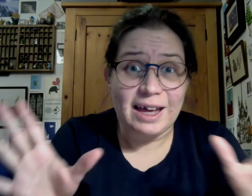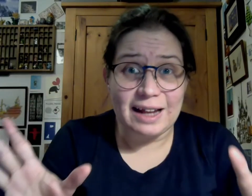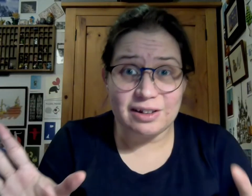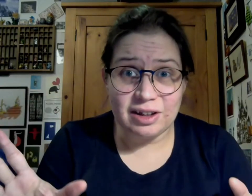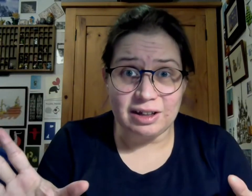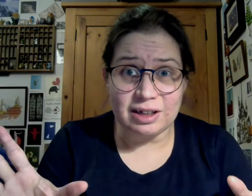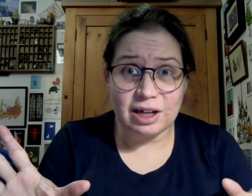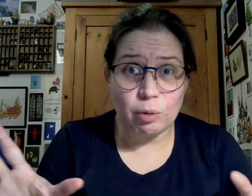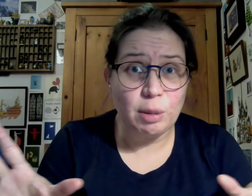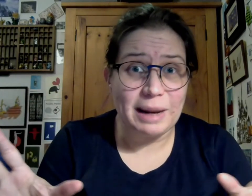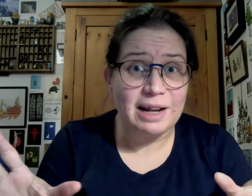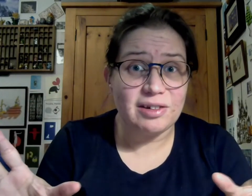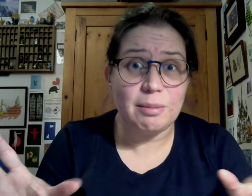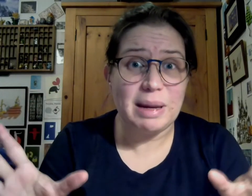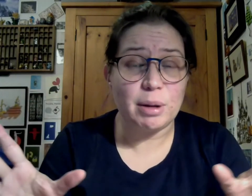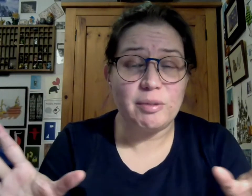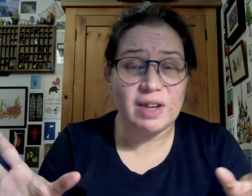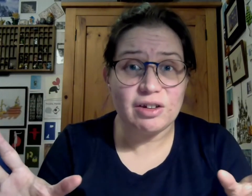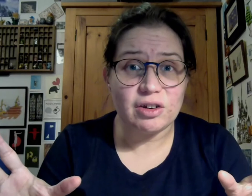galaxy. And all the planets and the people within it.